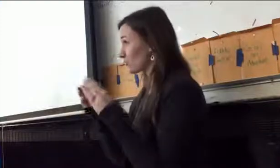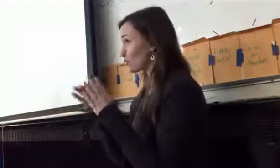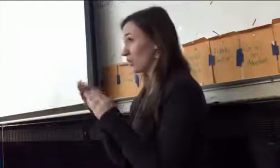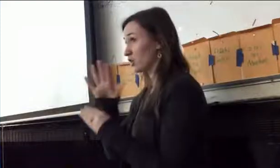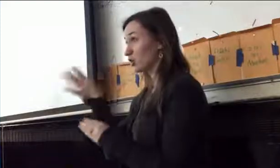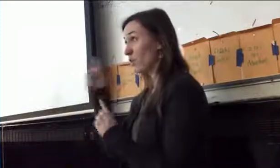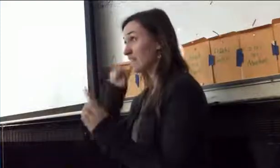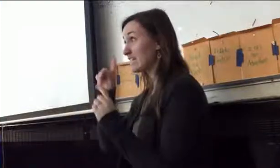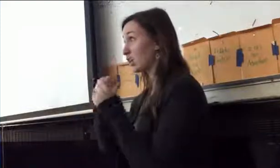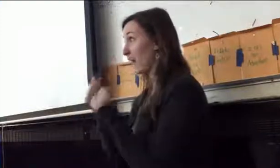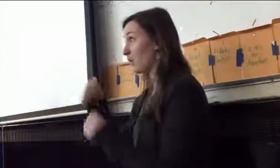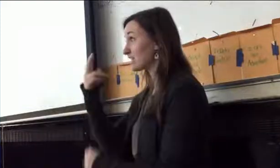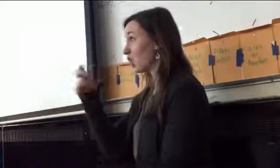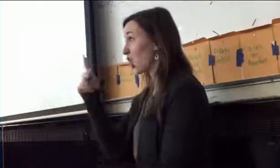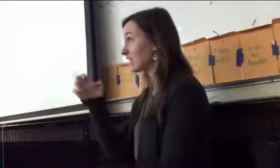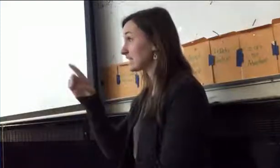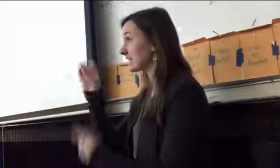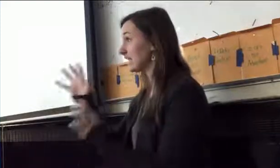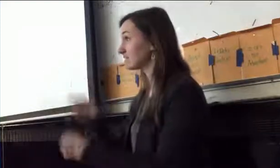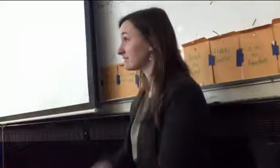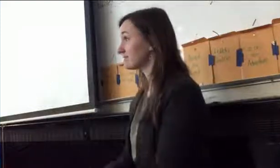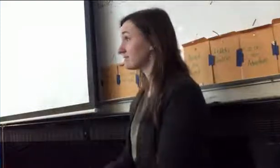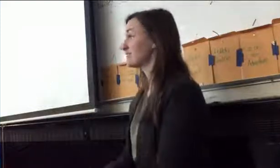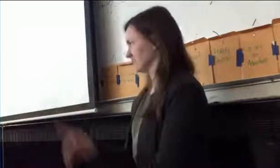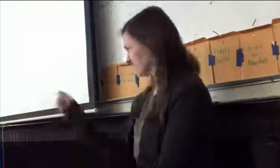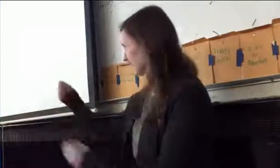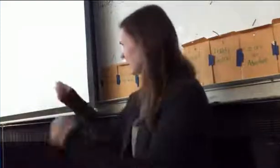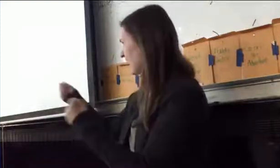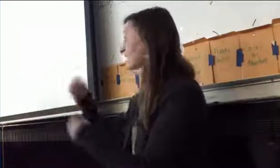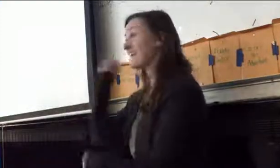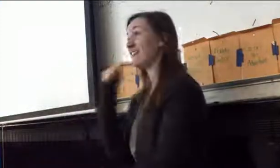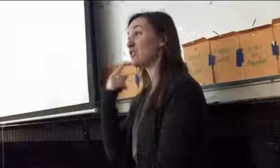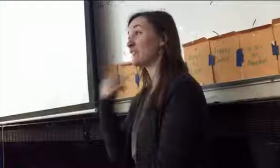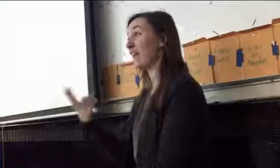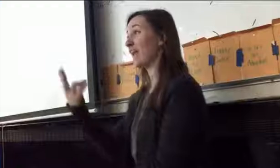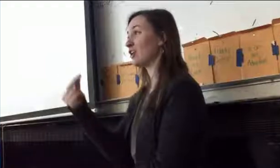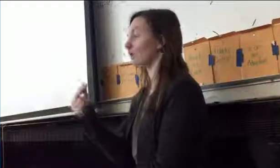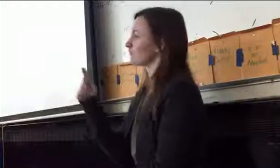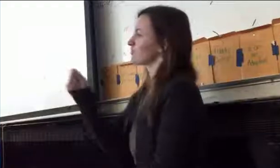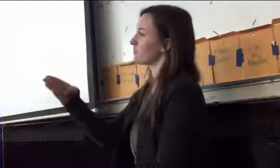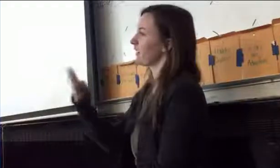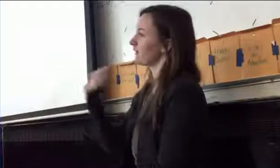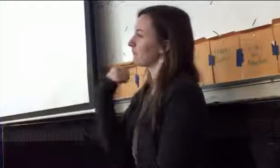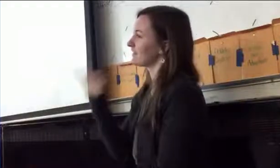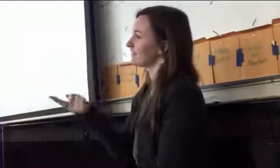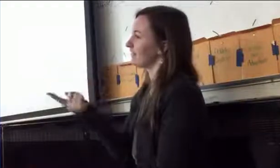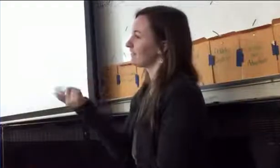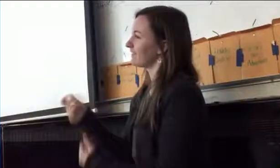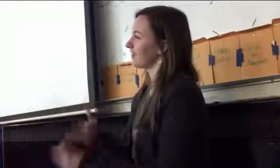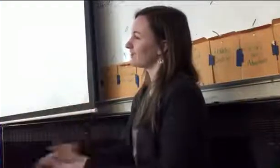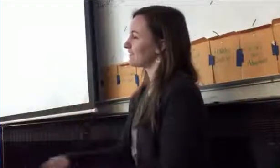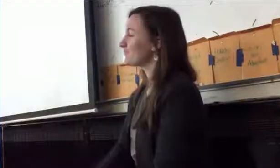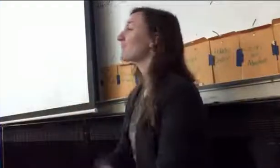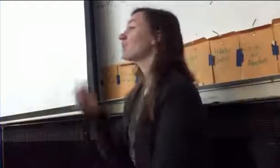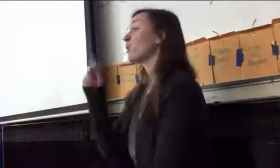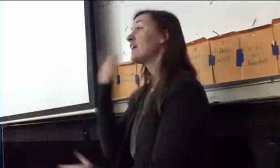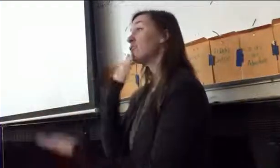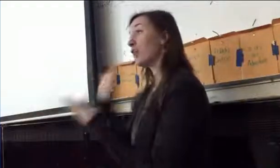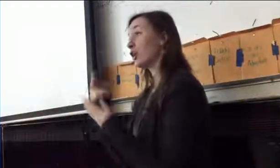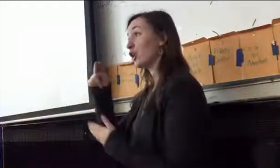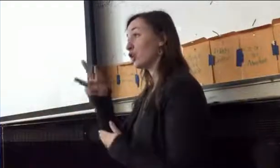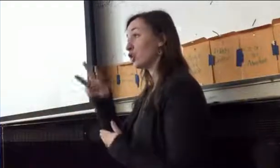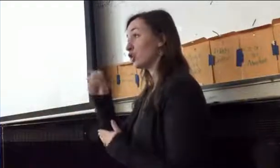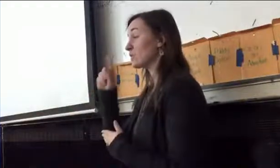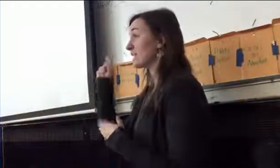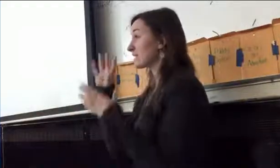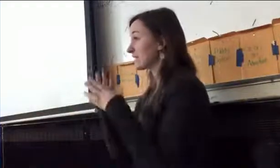house is haunted? Yes, we do. Yes. Okay. And if you said no, I'm going to tell it to you anyways. Now, the good news about this story is that